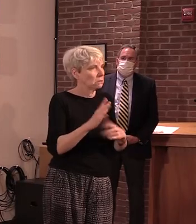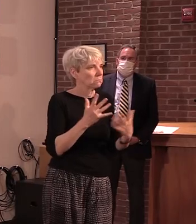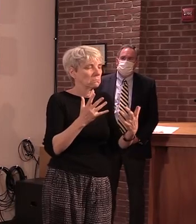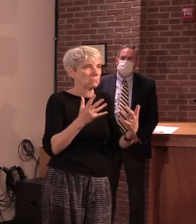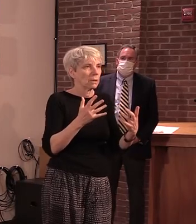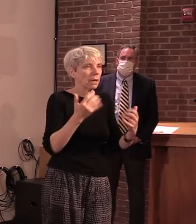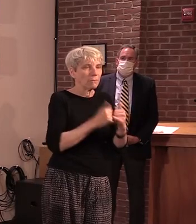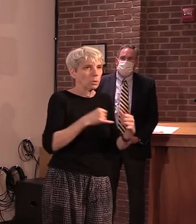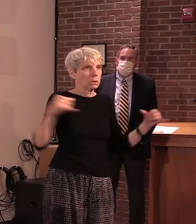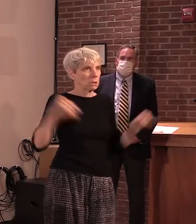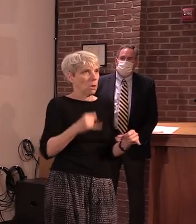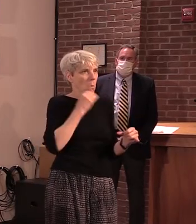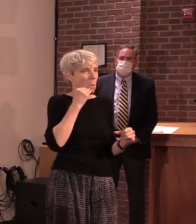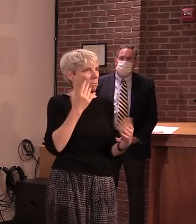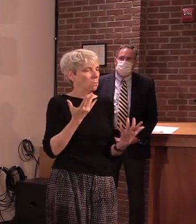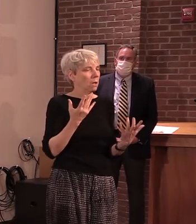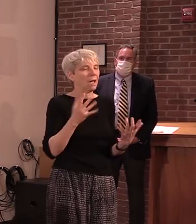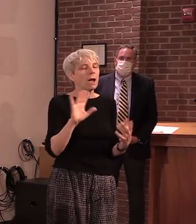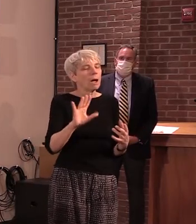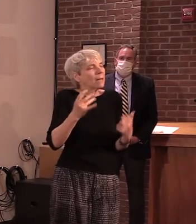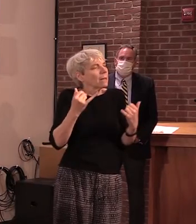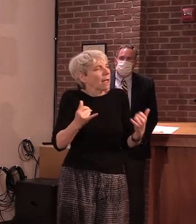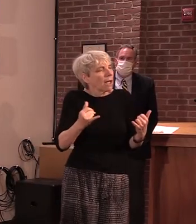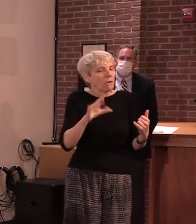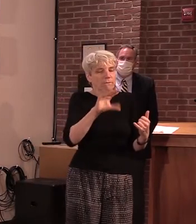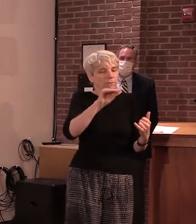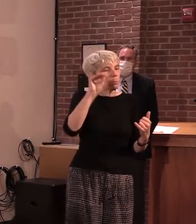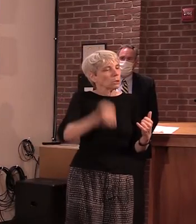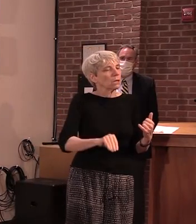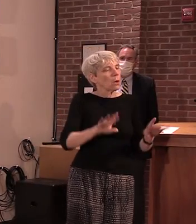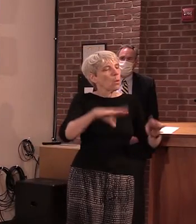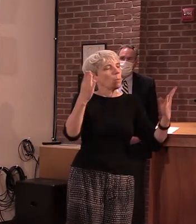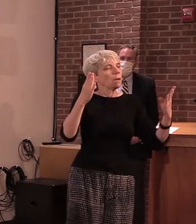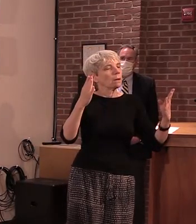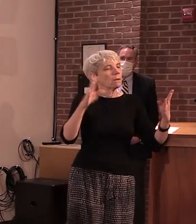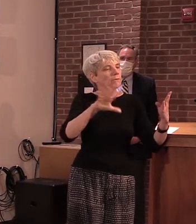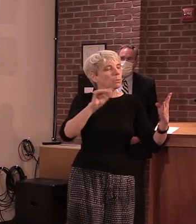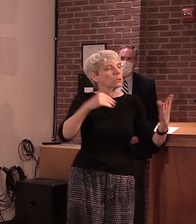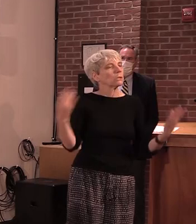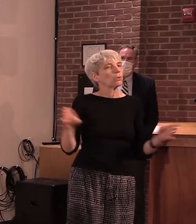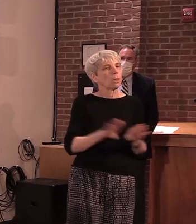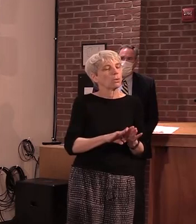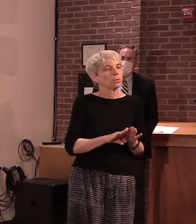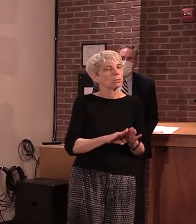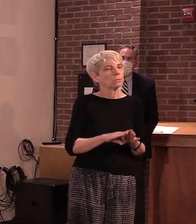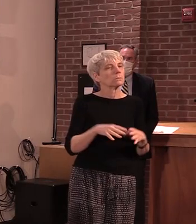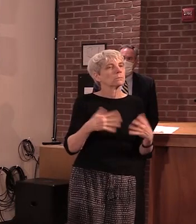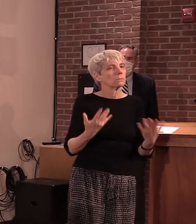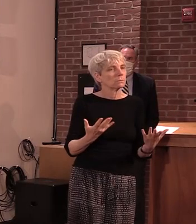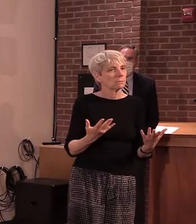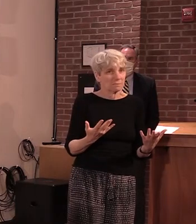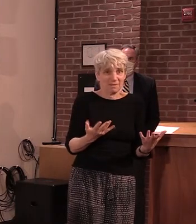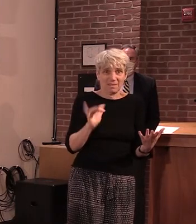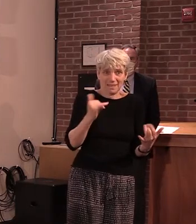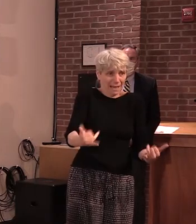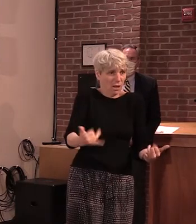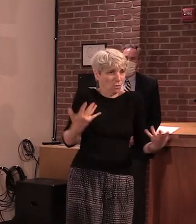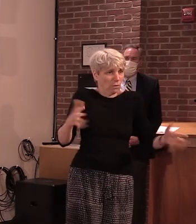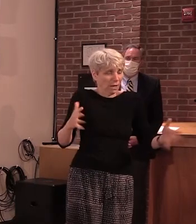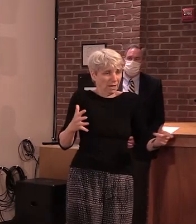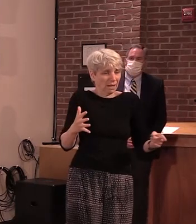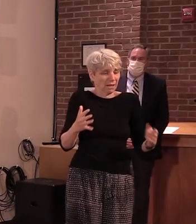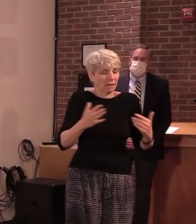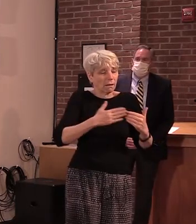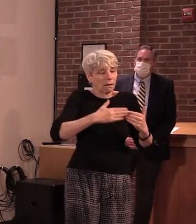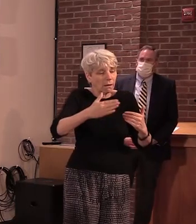today, we haven't, we're at 50% across the board. What are they doing today that's going to be different like a month